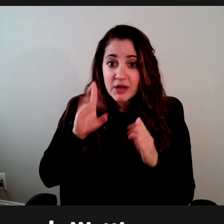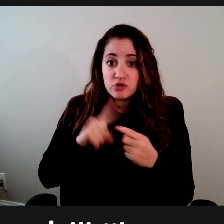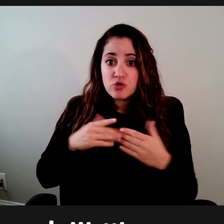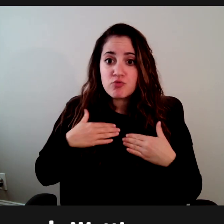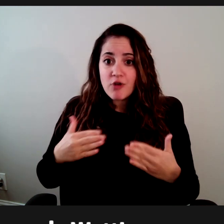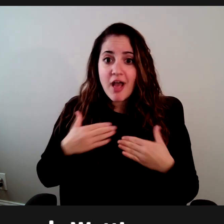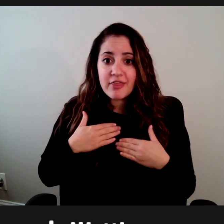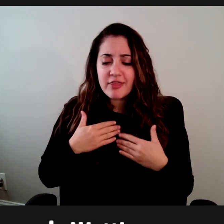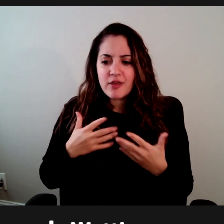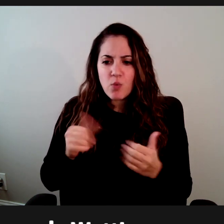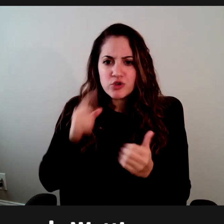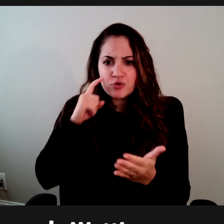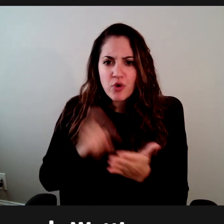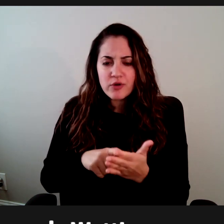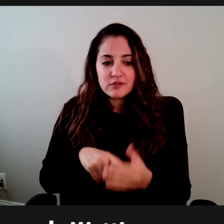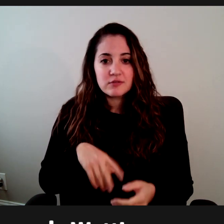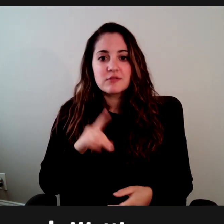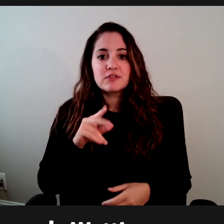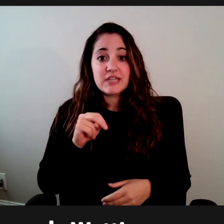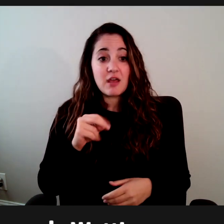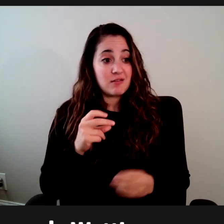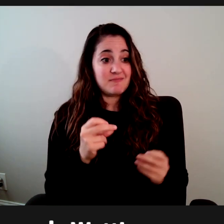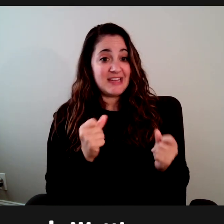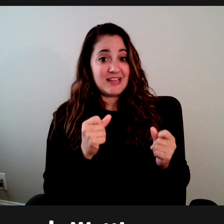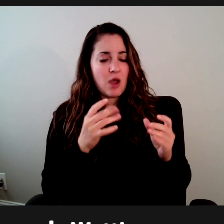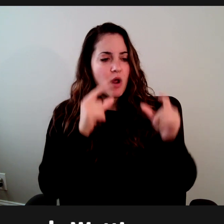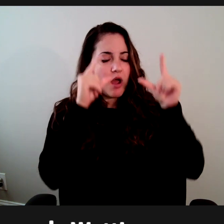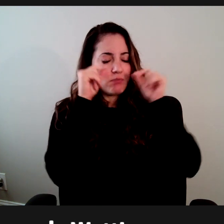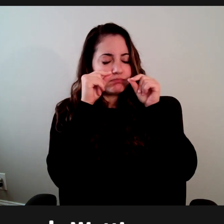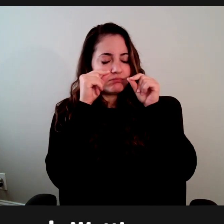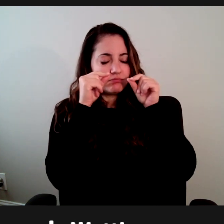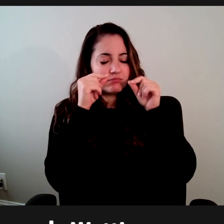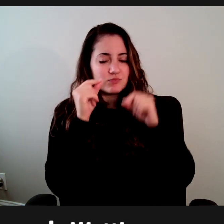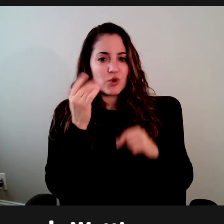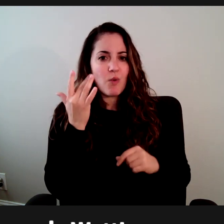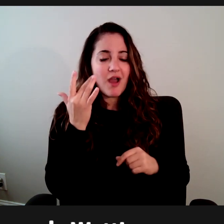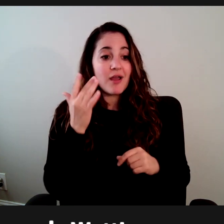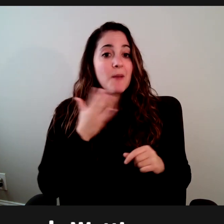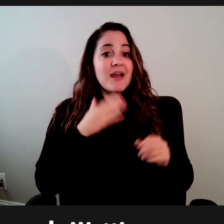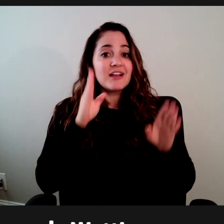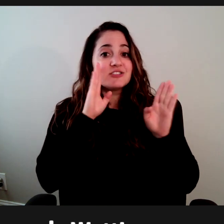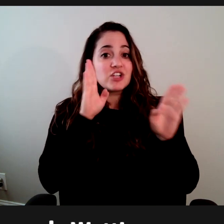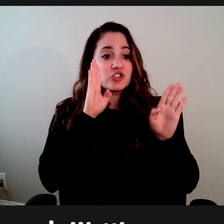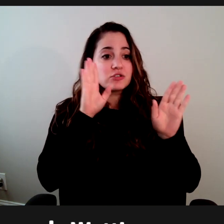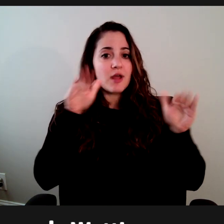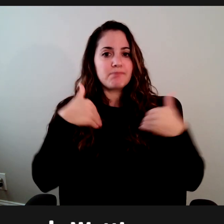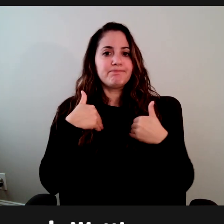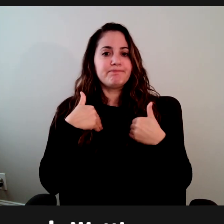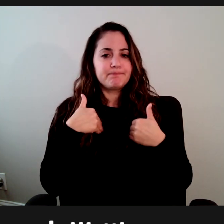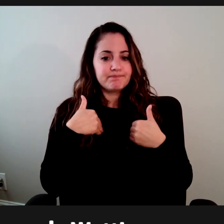that were conscious? Immediately I wanted to close my eyes because I'm turning my attention